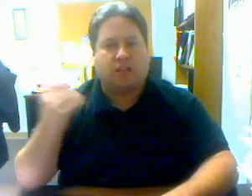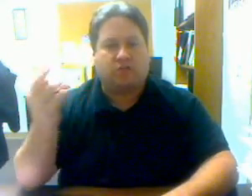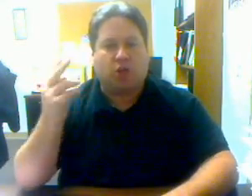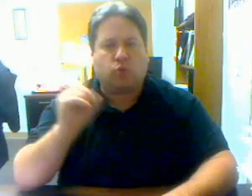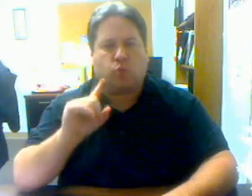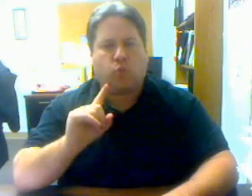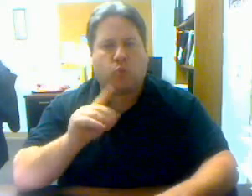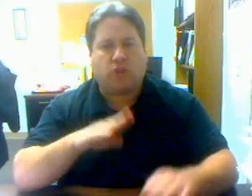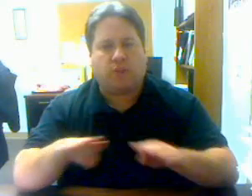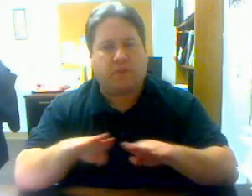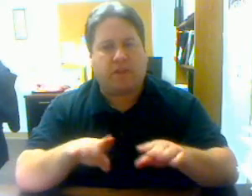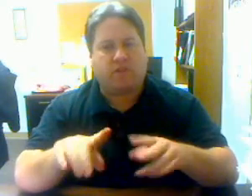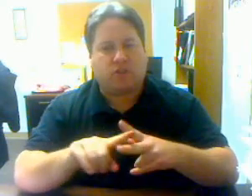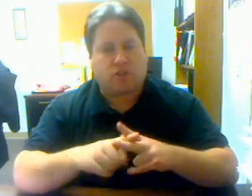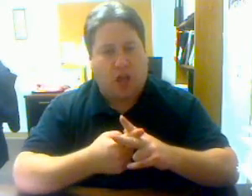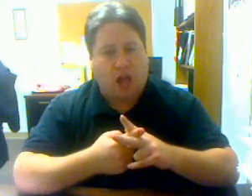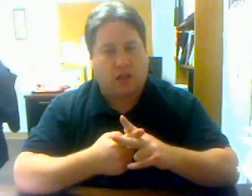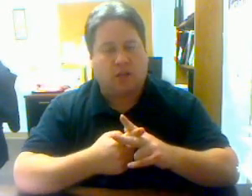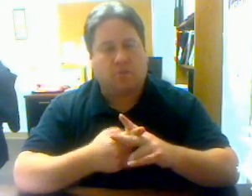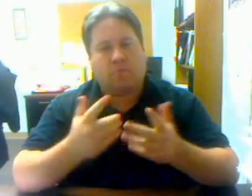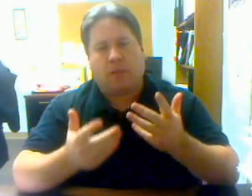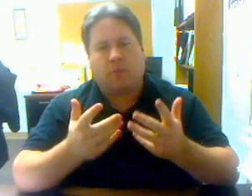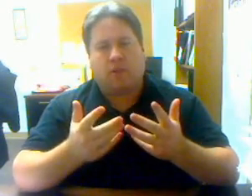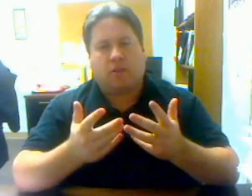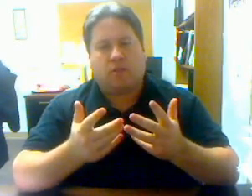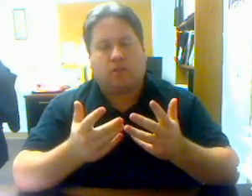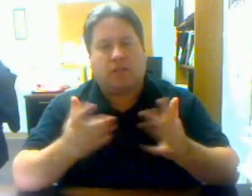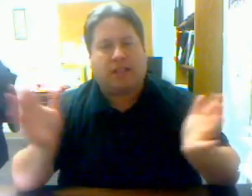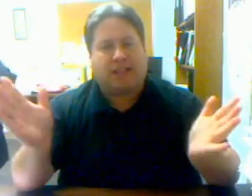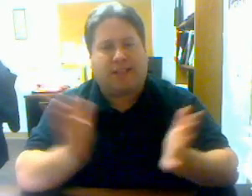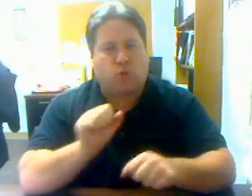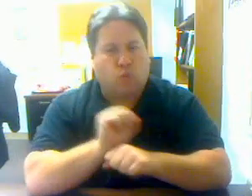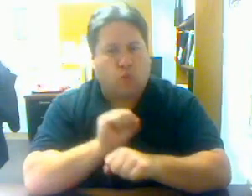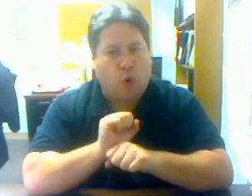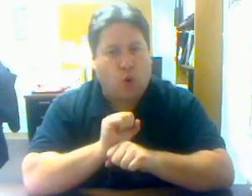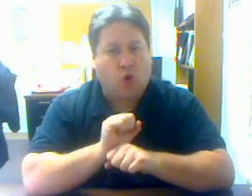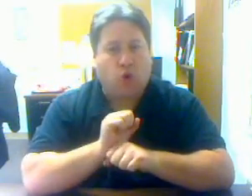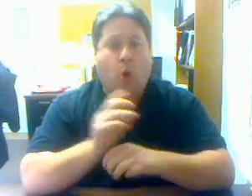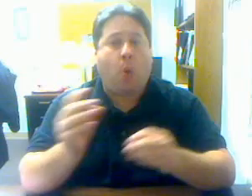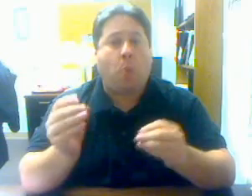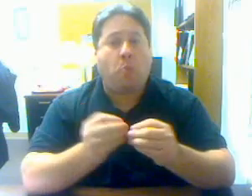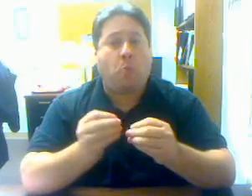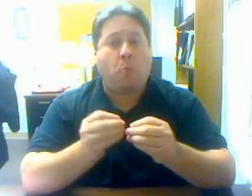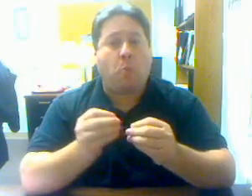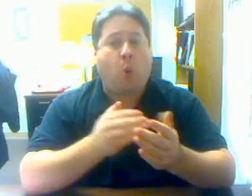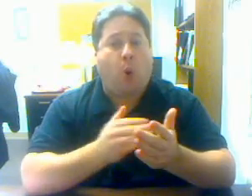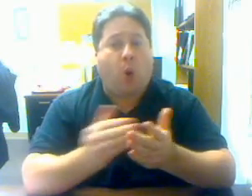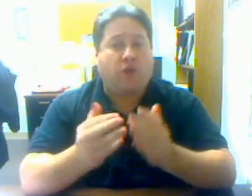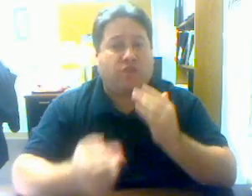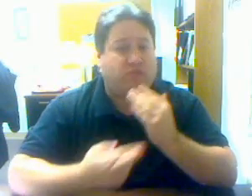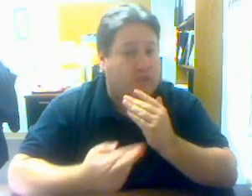somebody less amounts of work and frequent reinforcement to get them through staff, intervention staff